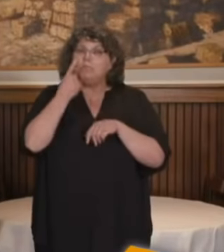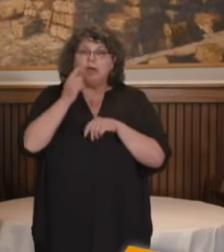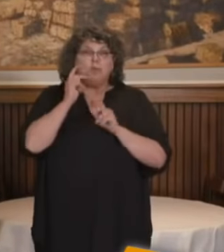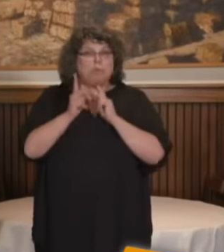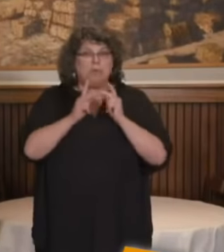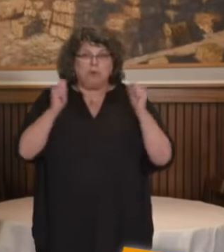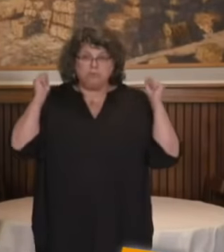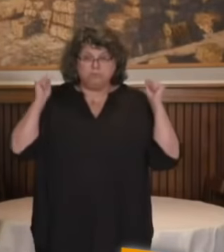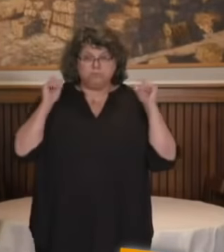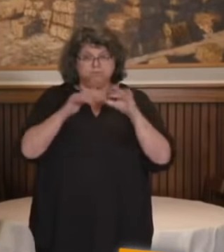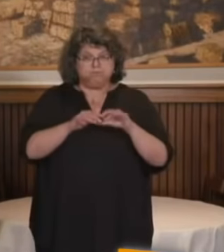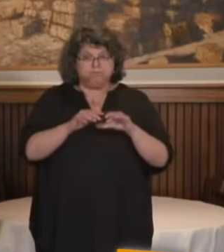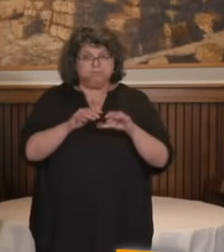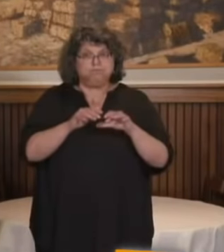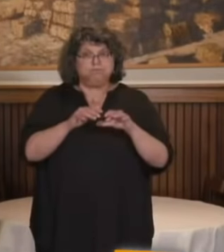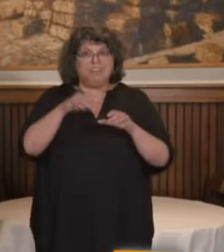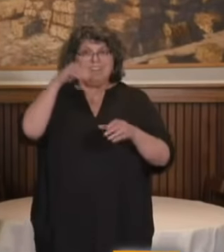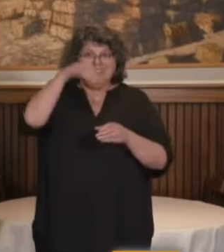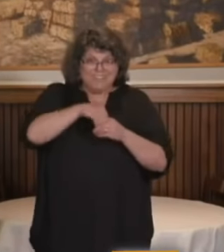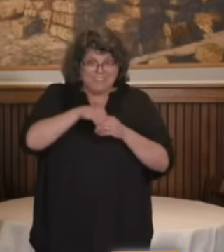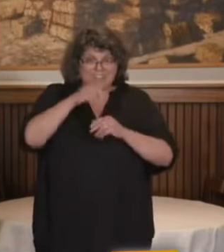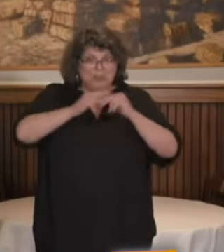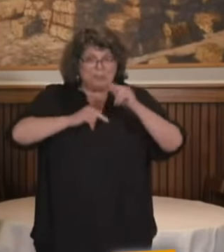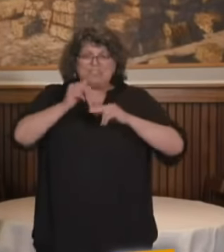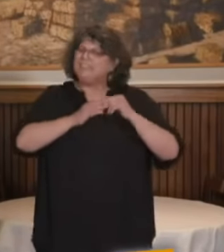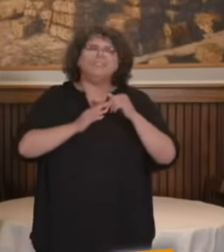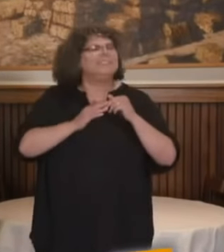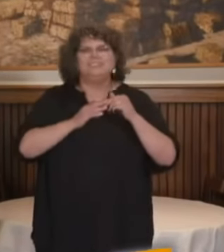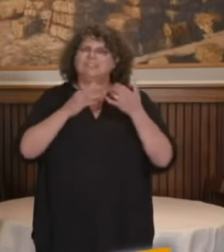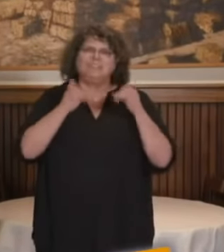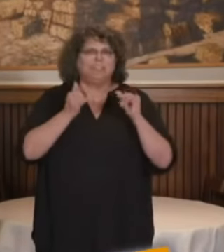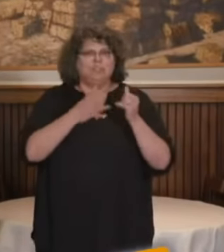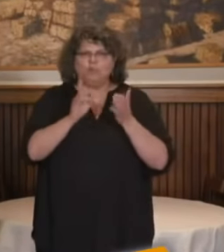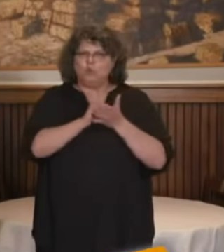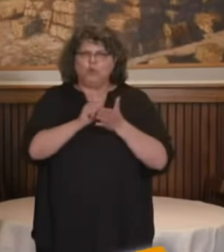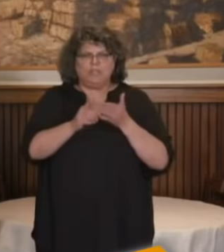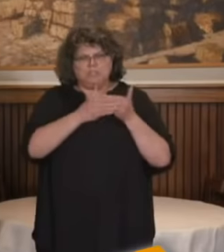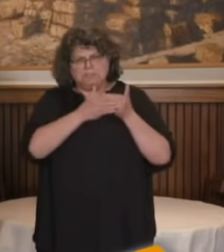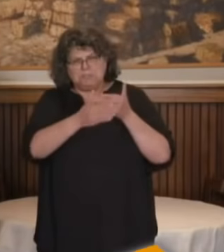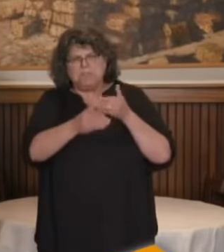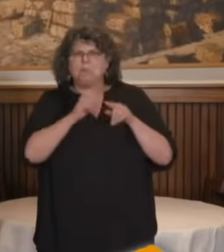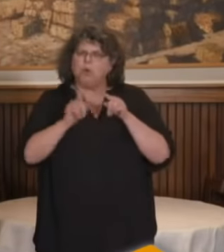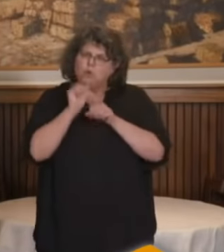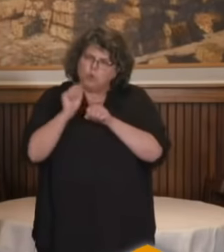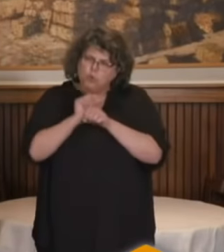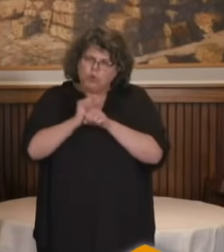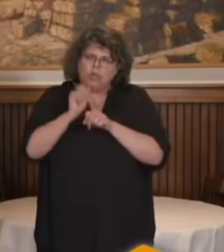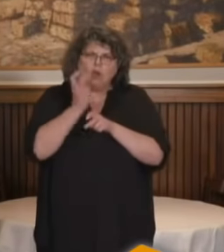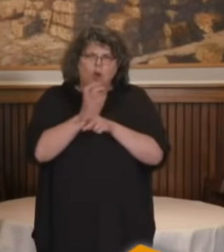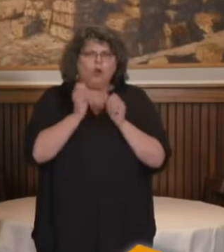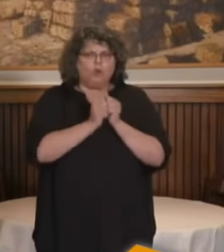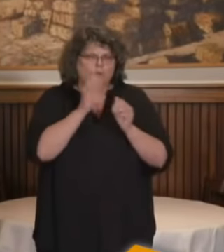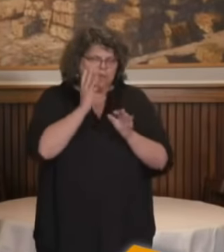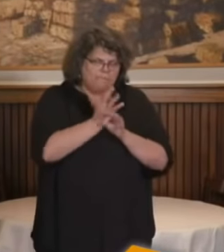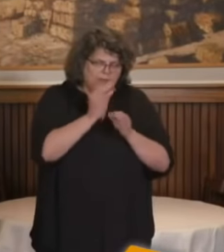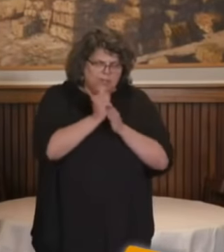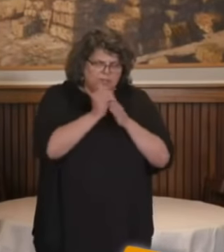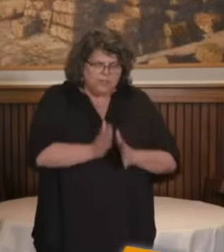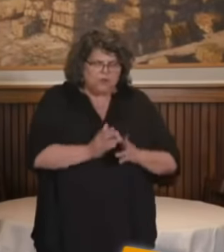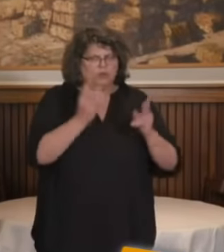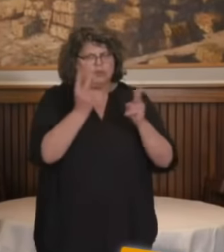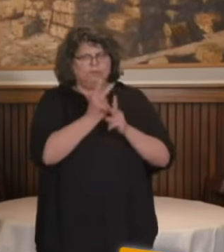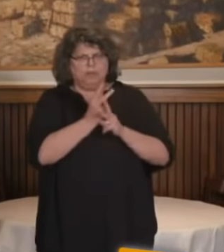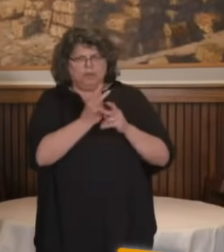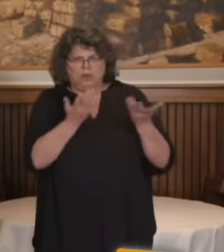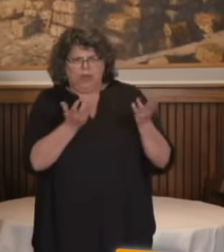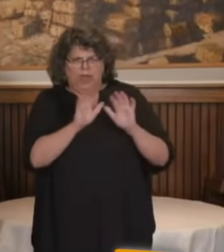congregants coming back into the pews, we're a few weeks away, but we are working overtime with leaders in the community to come up with